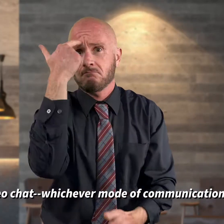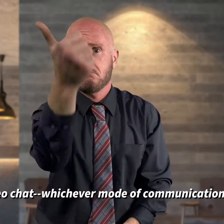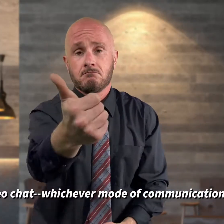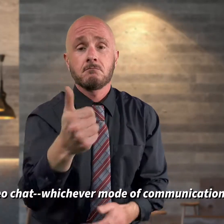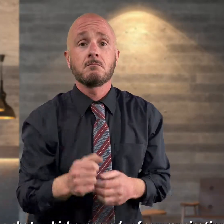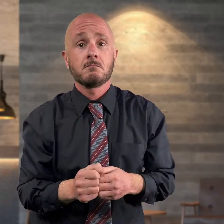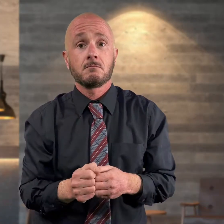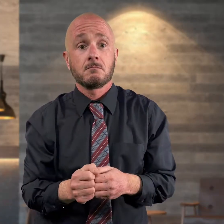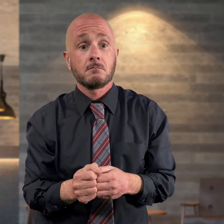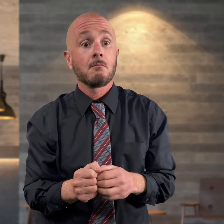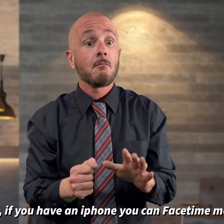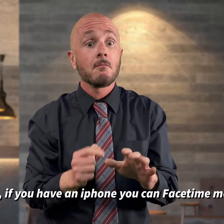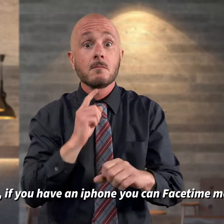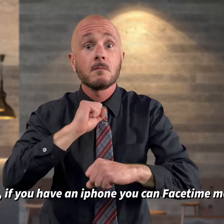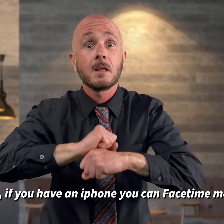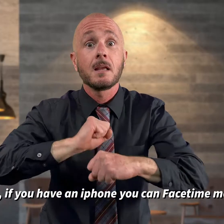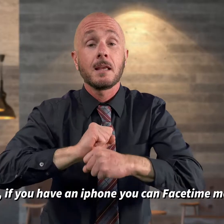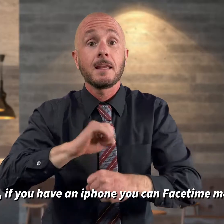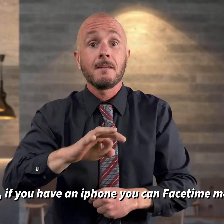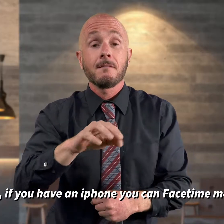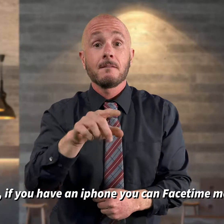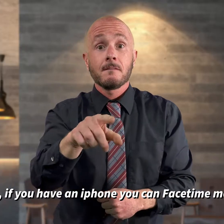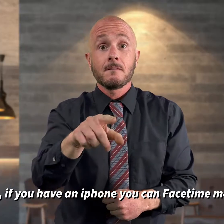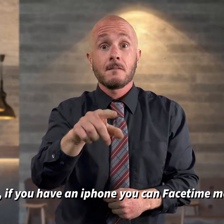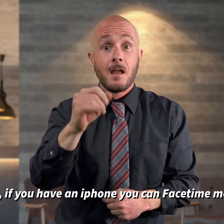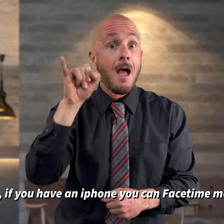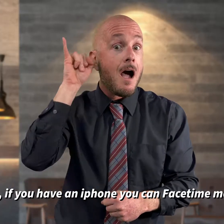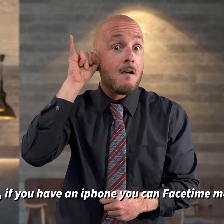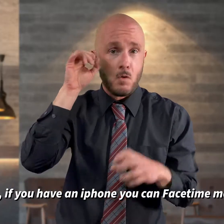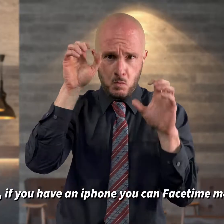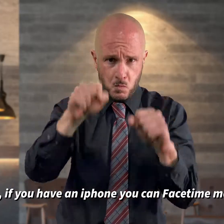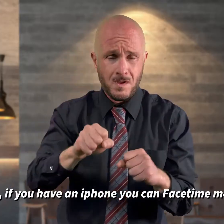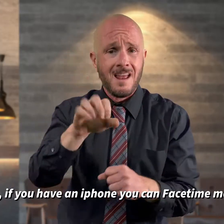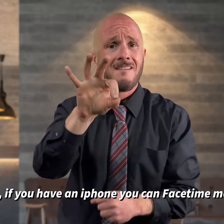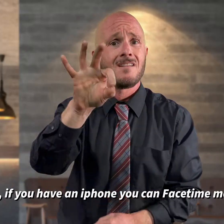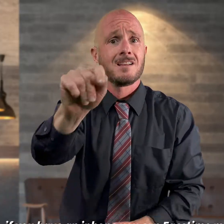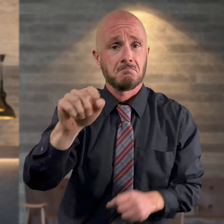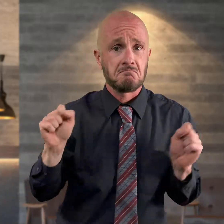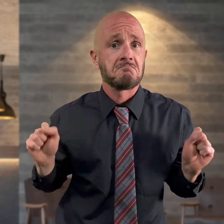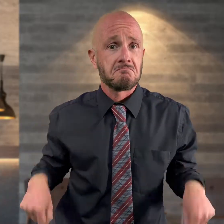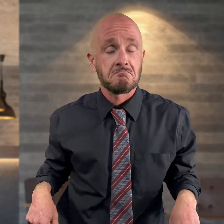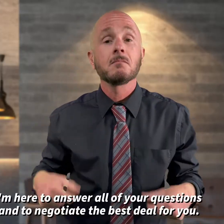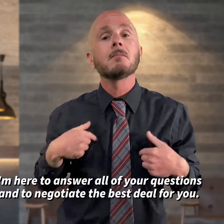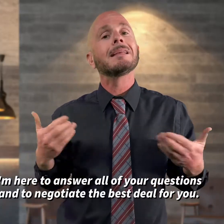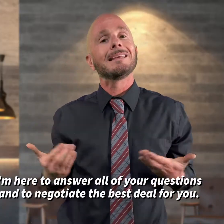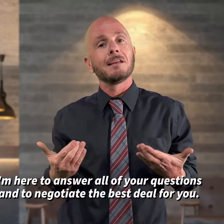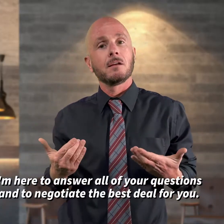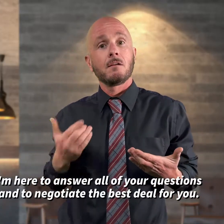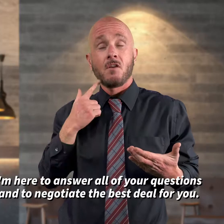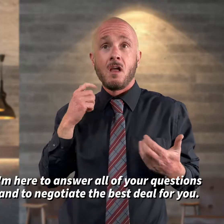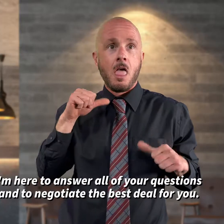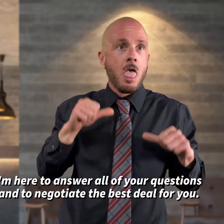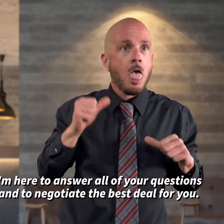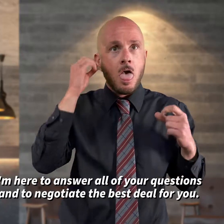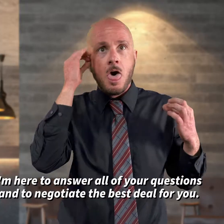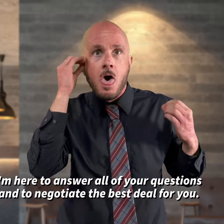prefer. In fact, if you have an iPhone, you can FaceTime me. I'm here to answer all of your